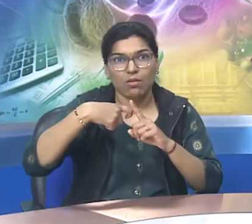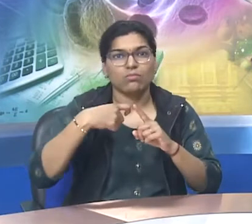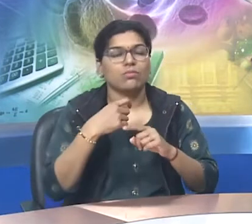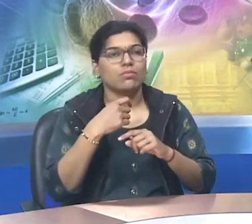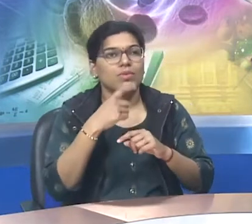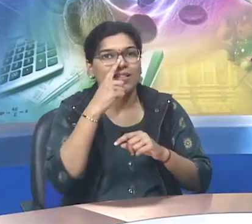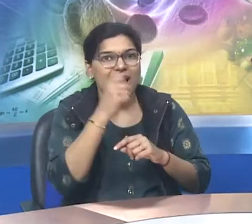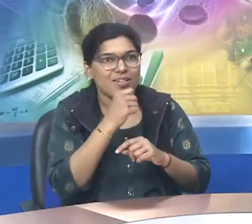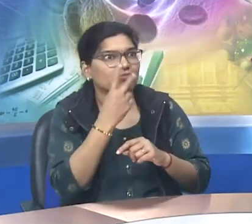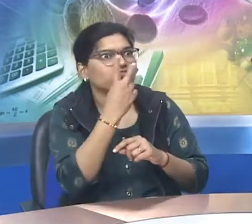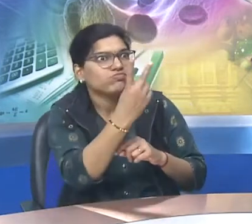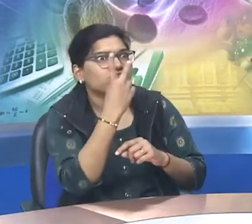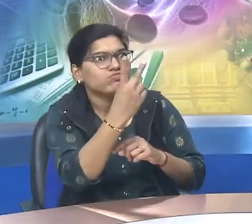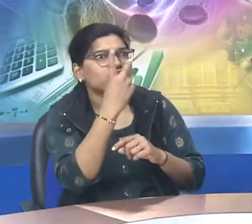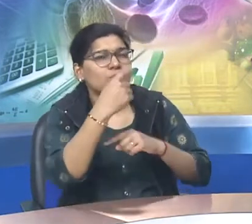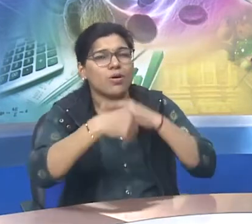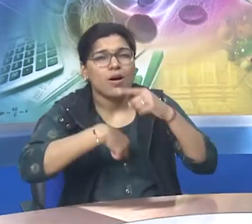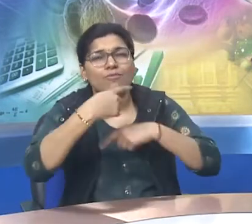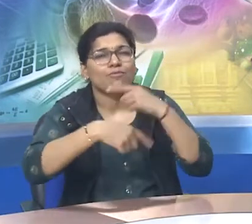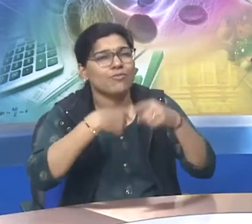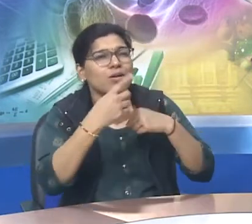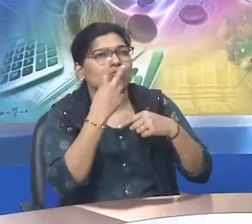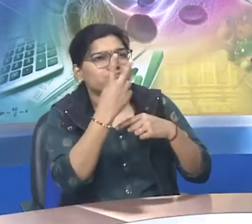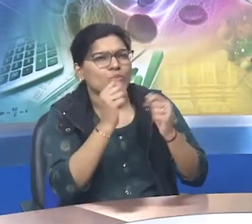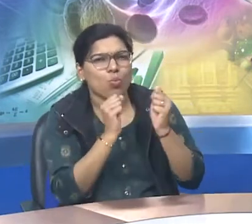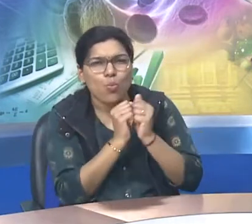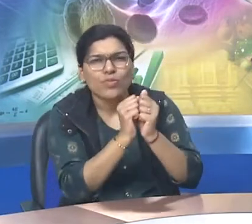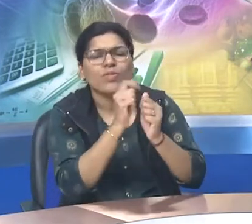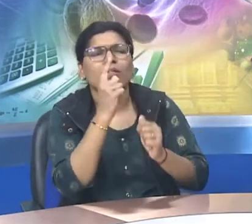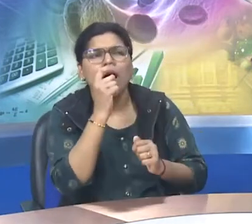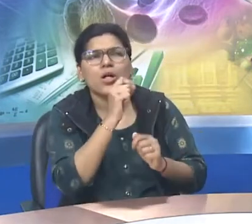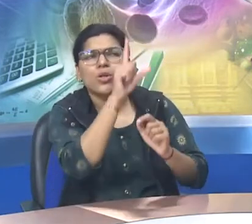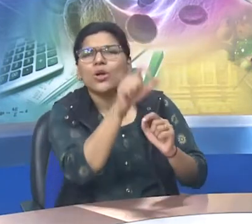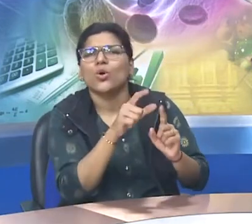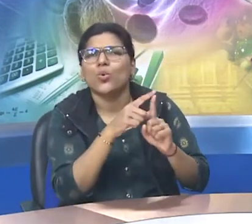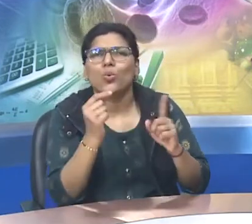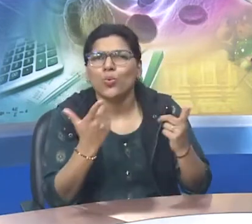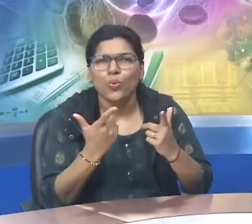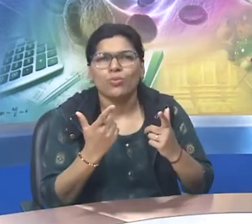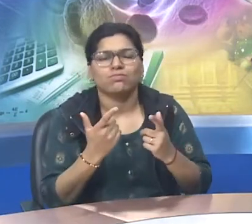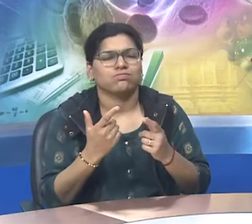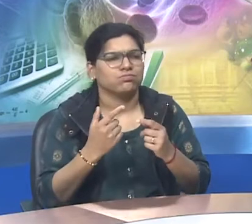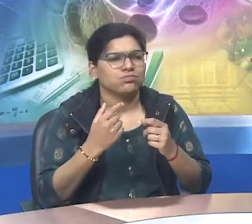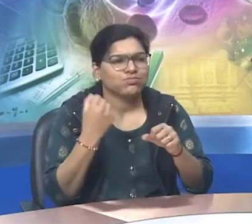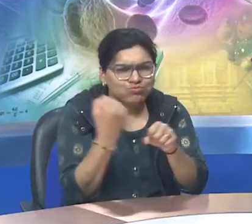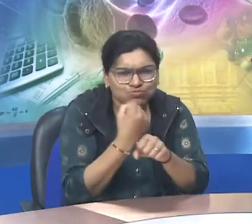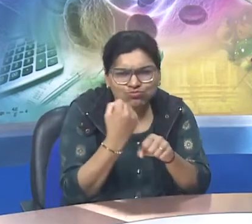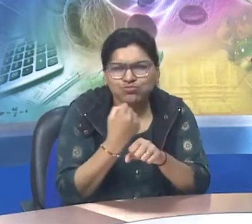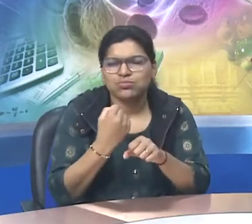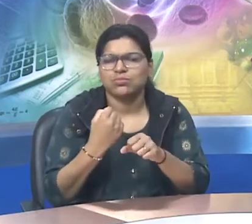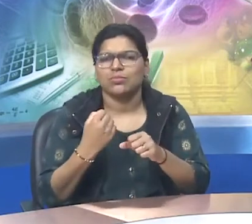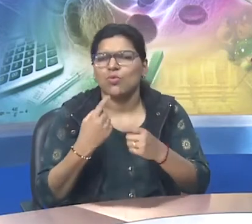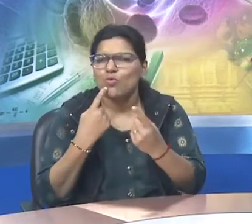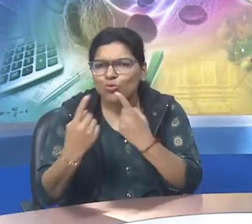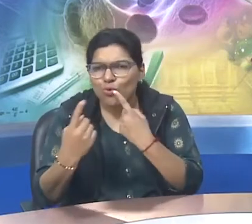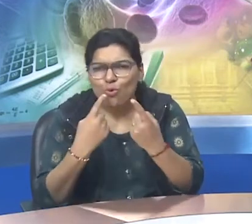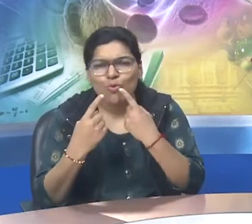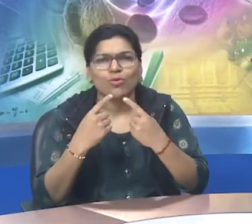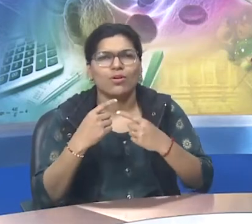at night in the darkness. As Kamala Das used to see her grandmother every day,